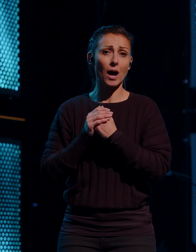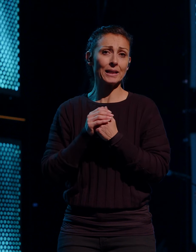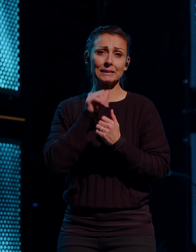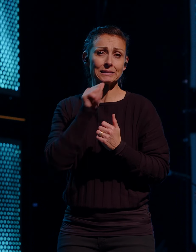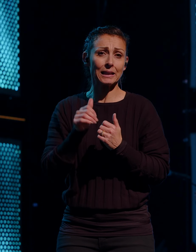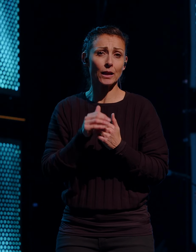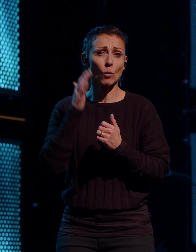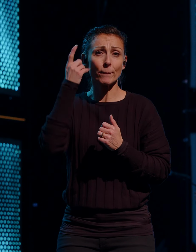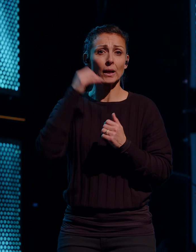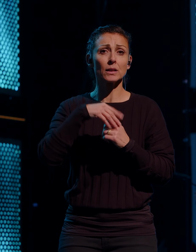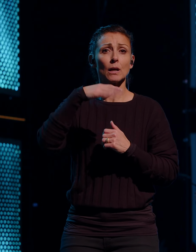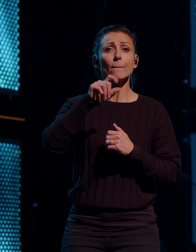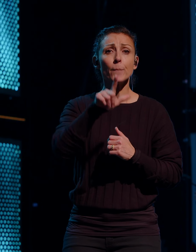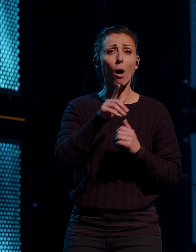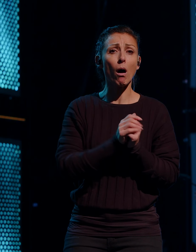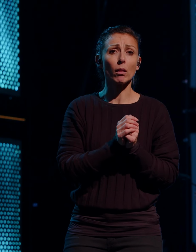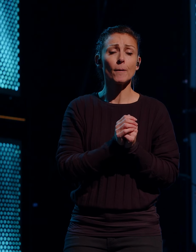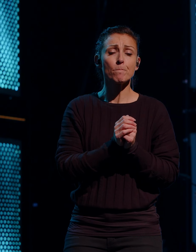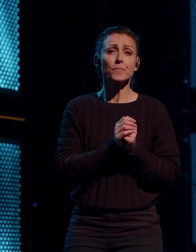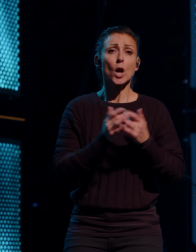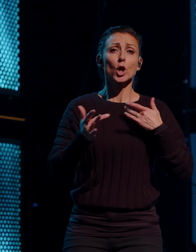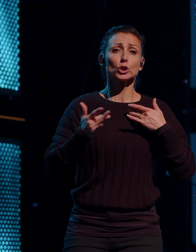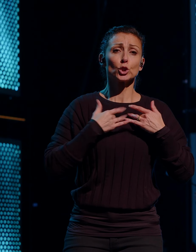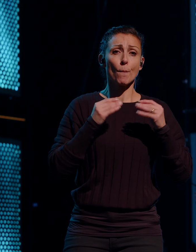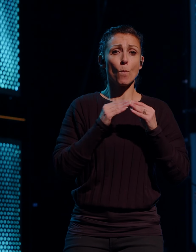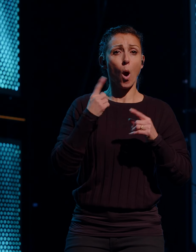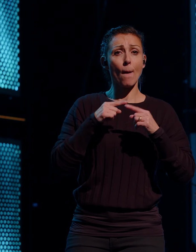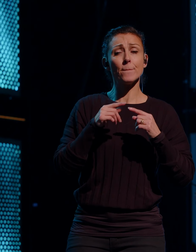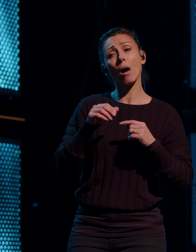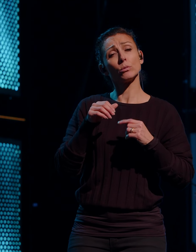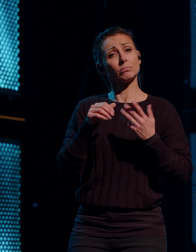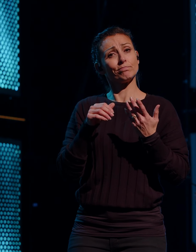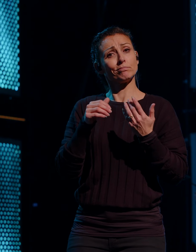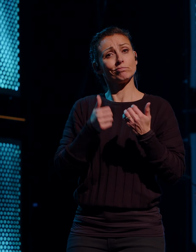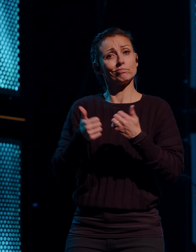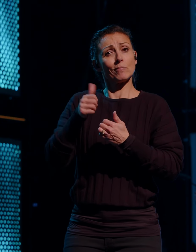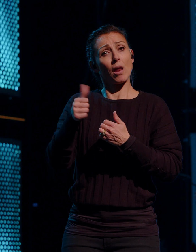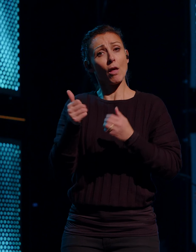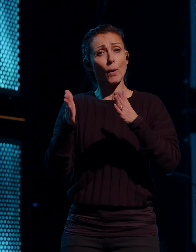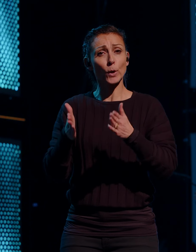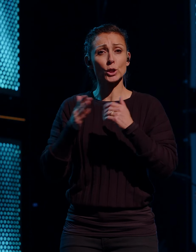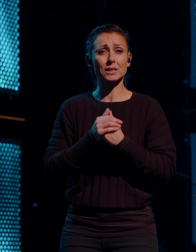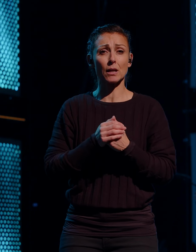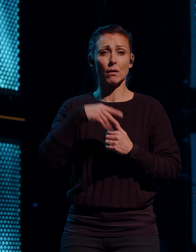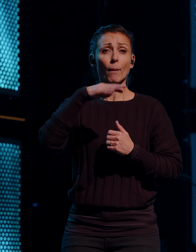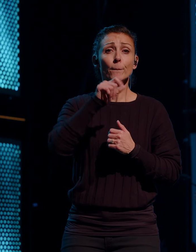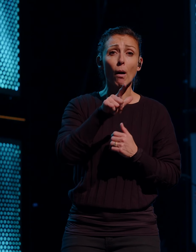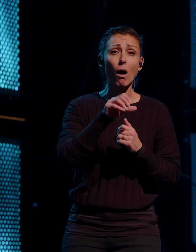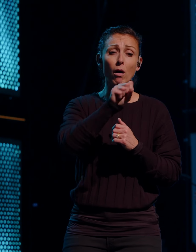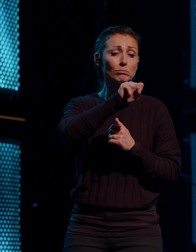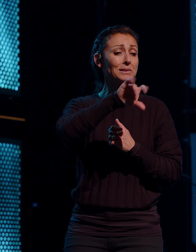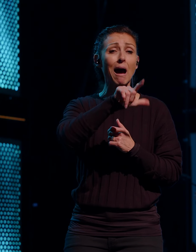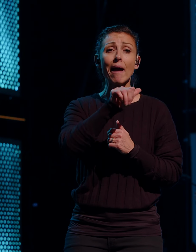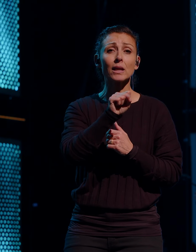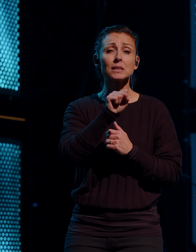their own life. I mean, to think about putting other people first. Think about the people that do you